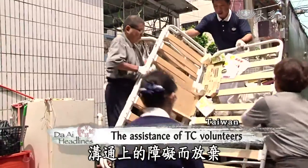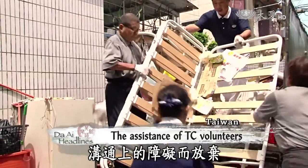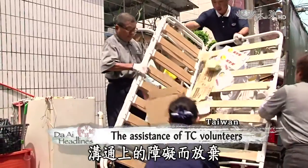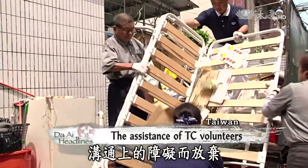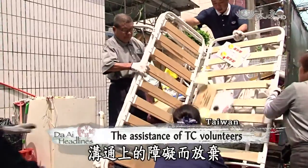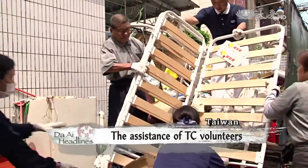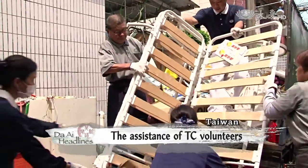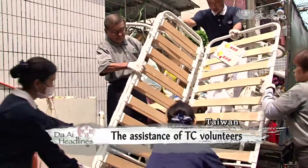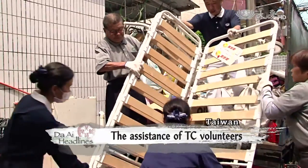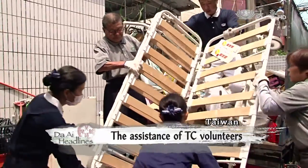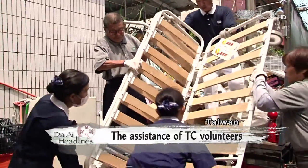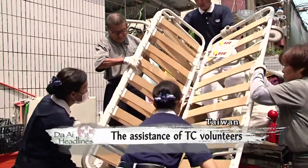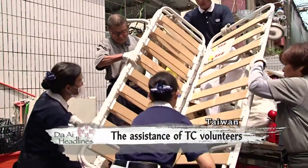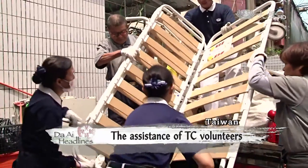them.